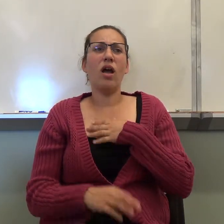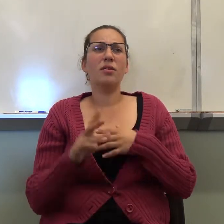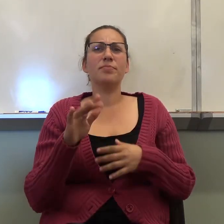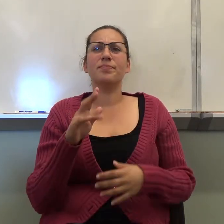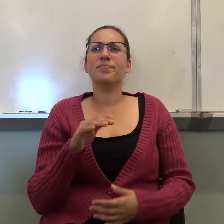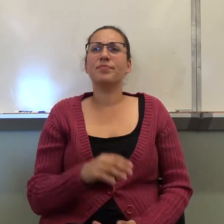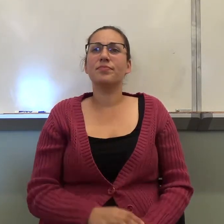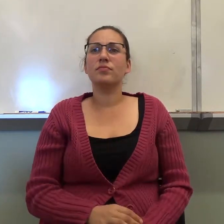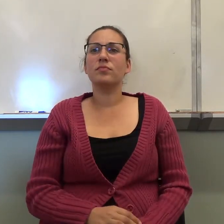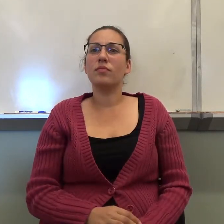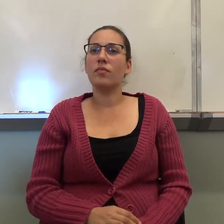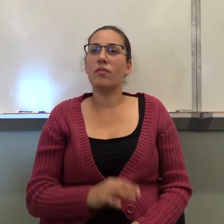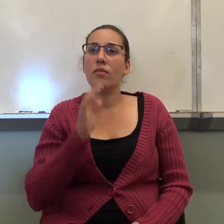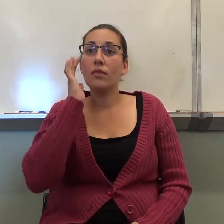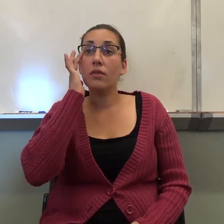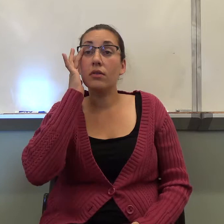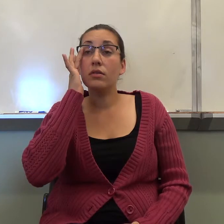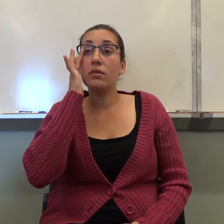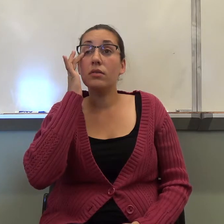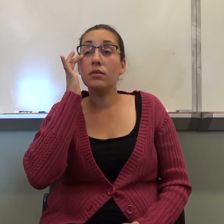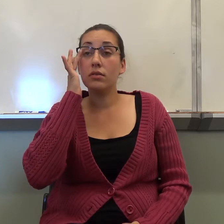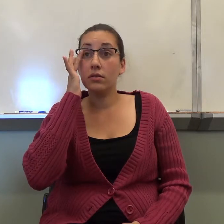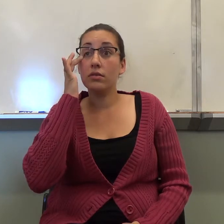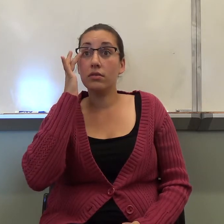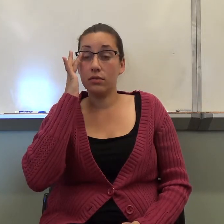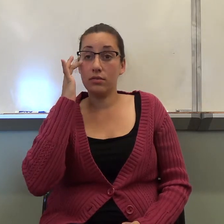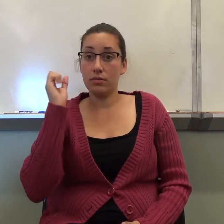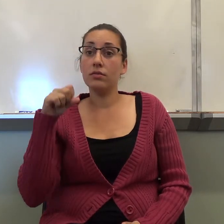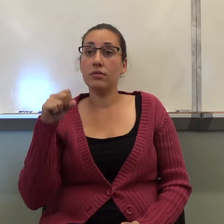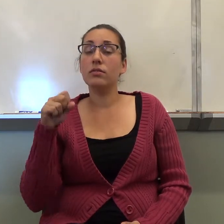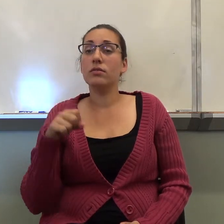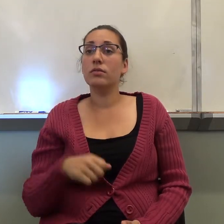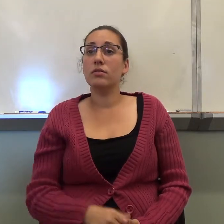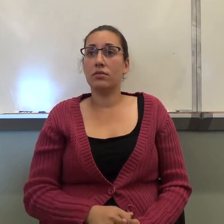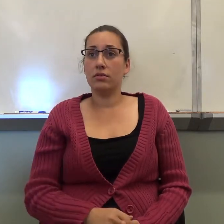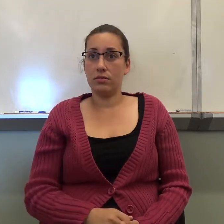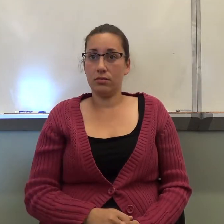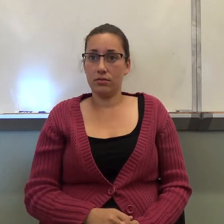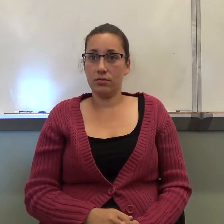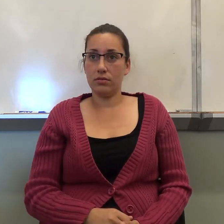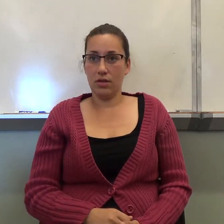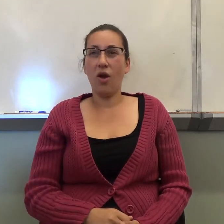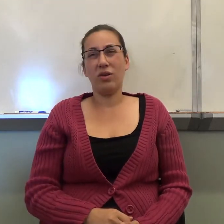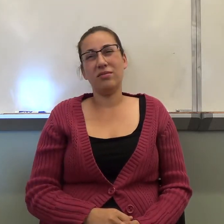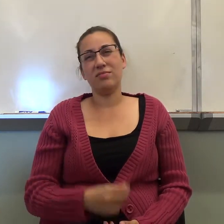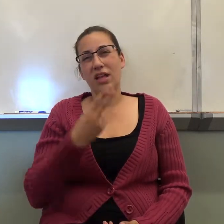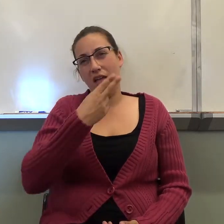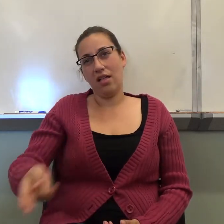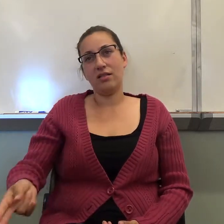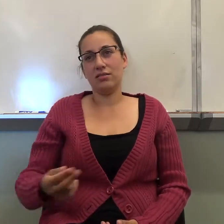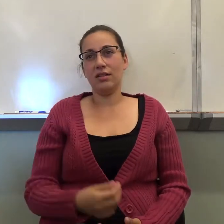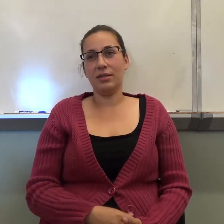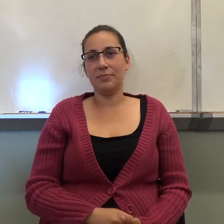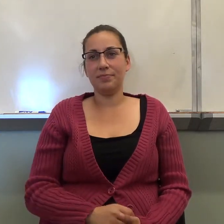boxes. And that's what happened with like terms. Like terms can be combined.